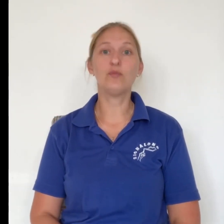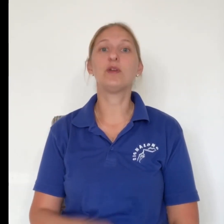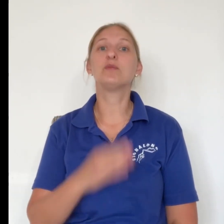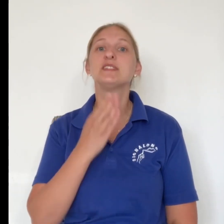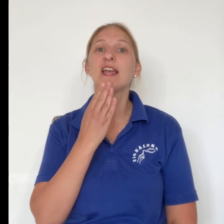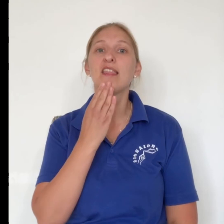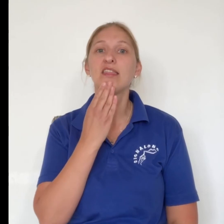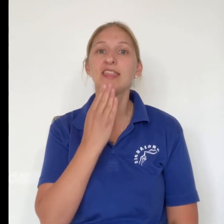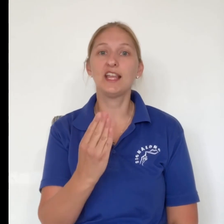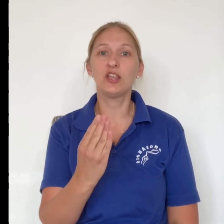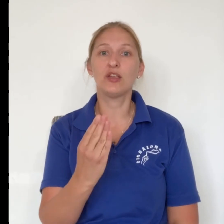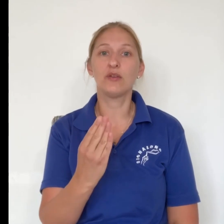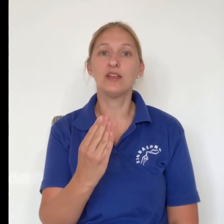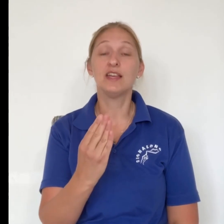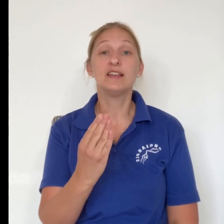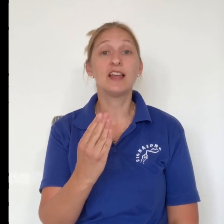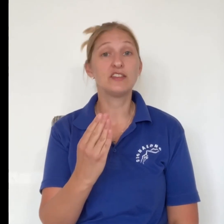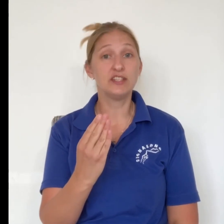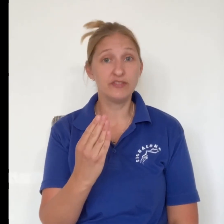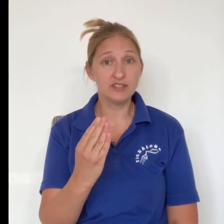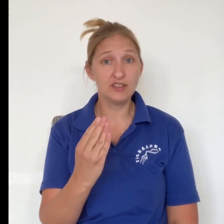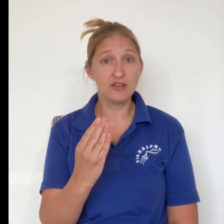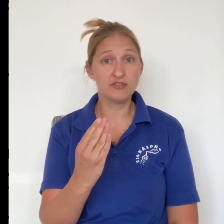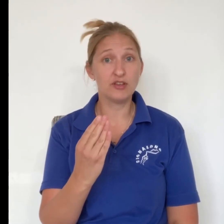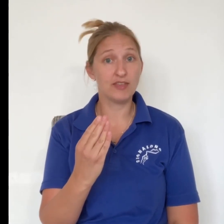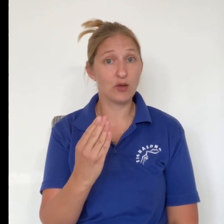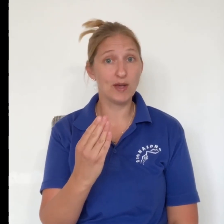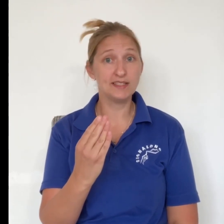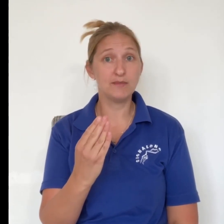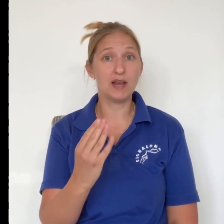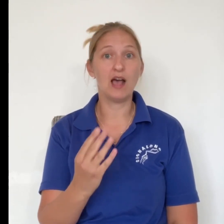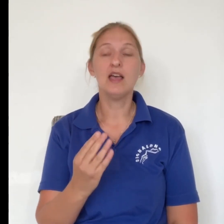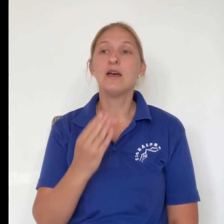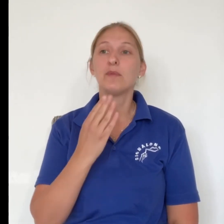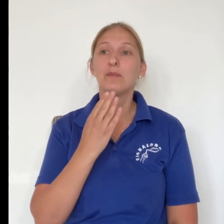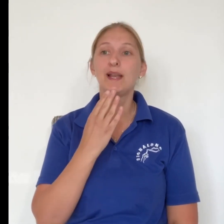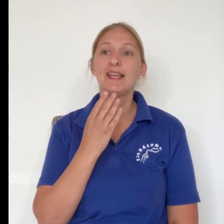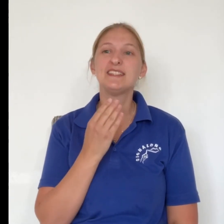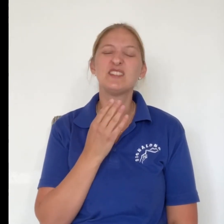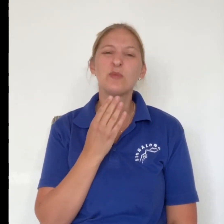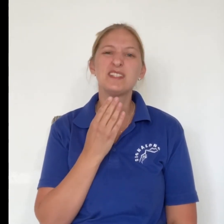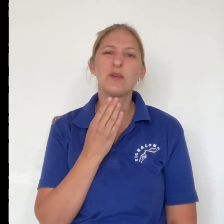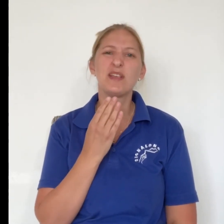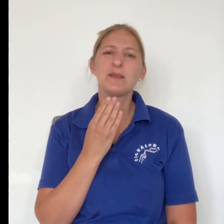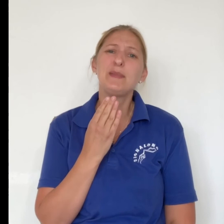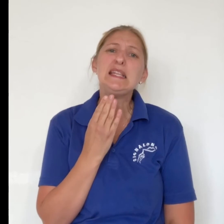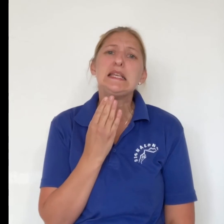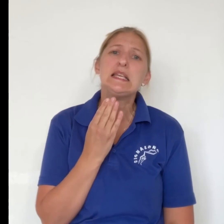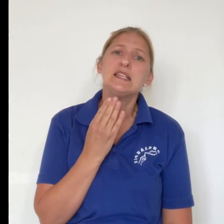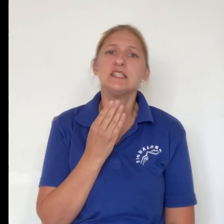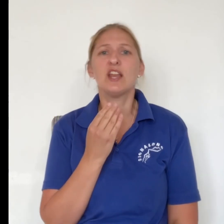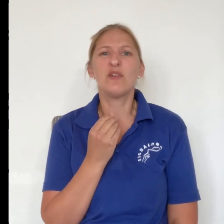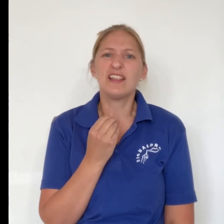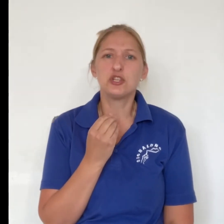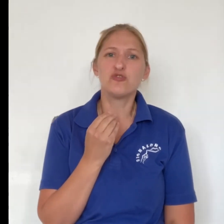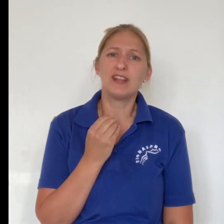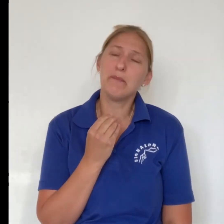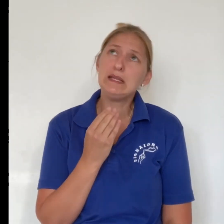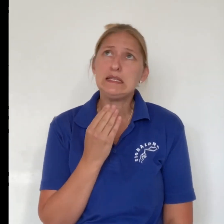would say thank you. Now, the difference in those two, they're quite similar, but please, it's almost like we're please, you know, like children go, please,